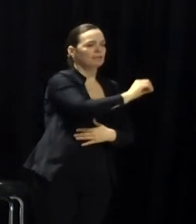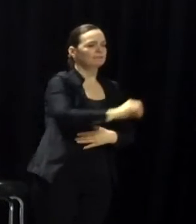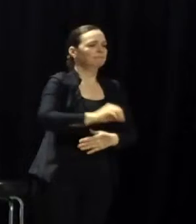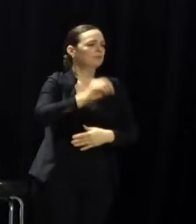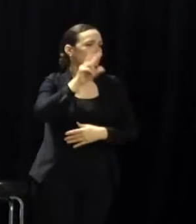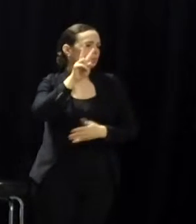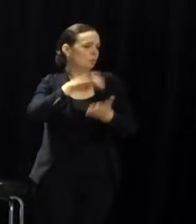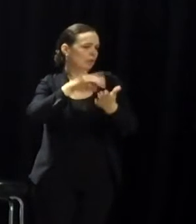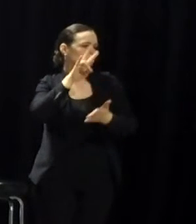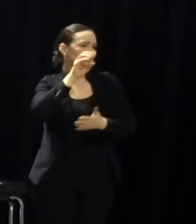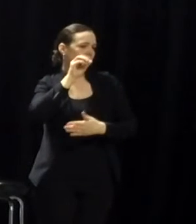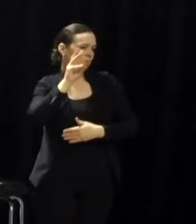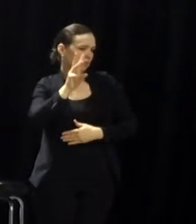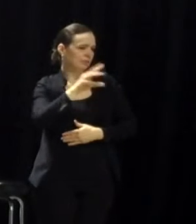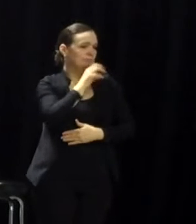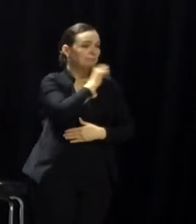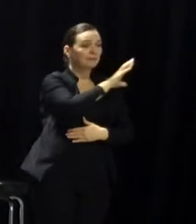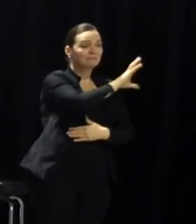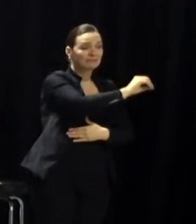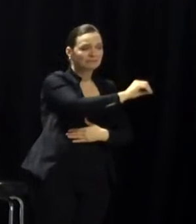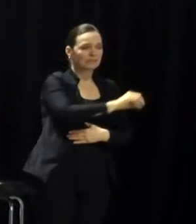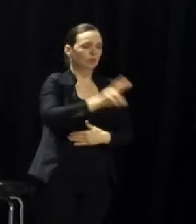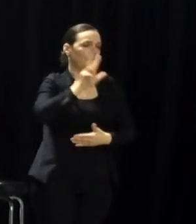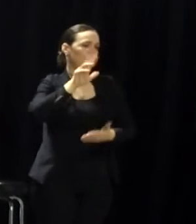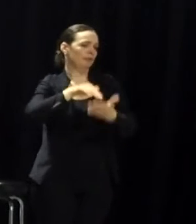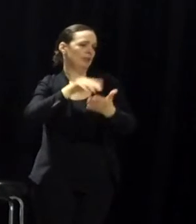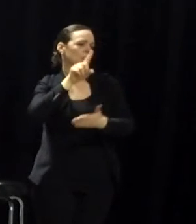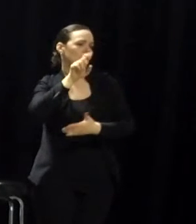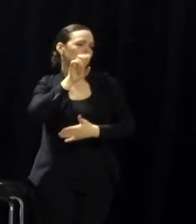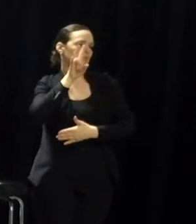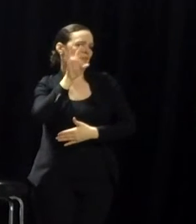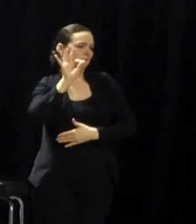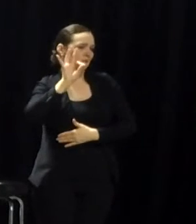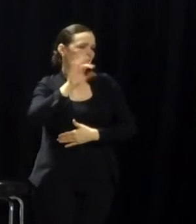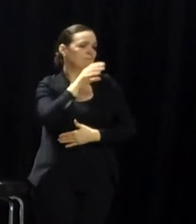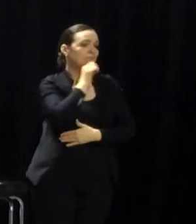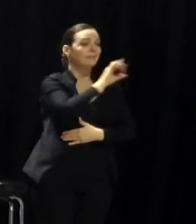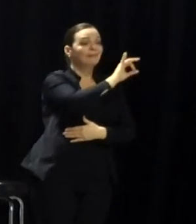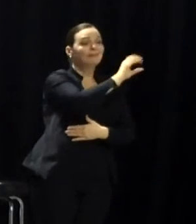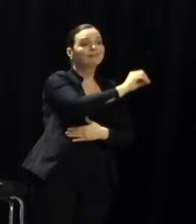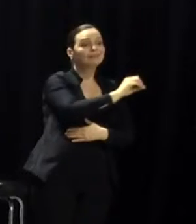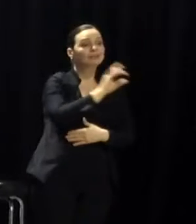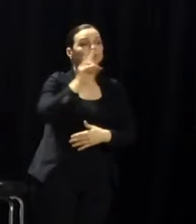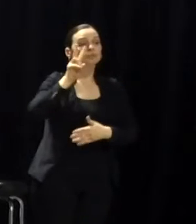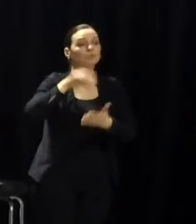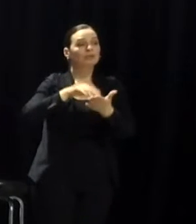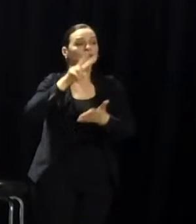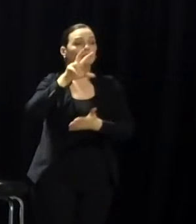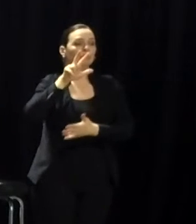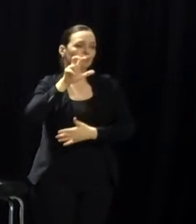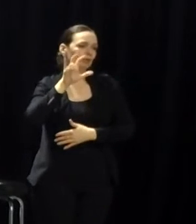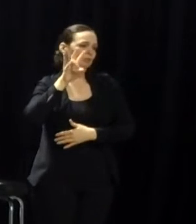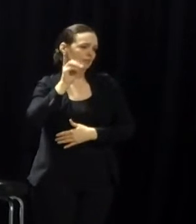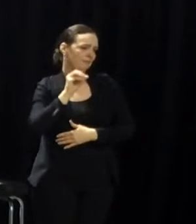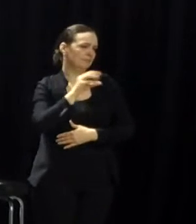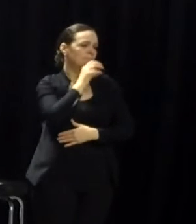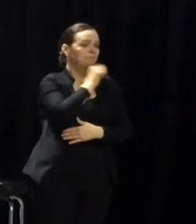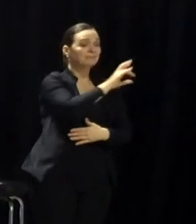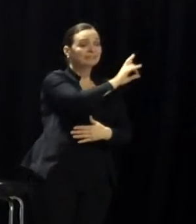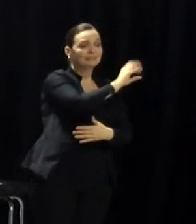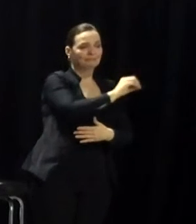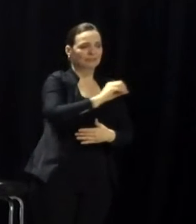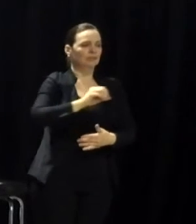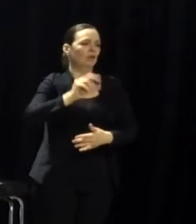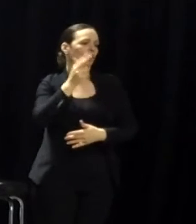50s, 3,179, 60s, 2,370, 70s, 1,300, 80s,